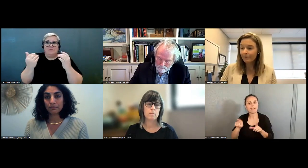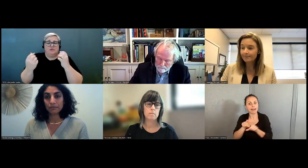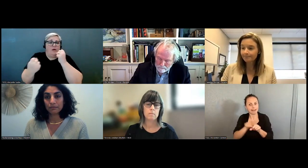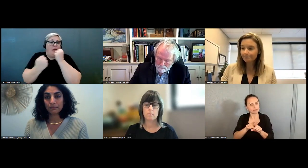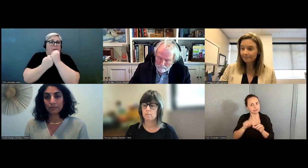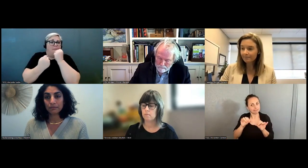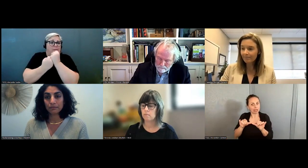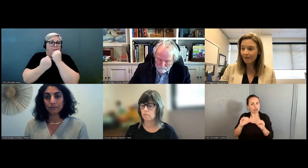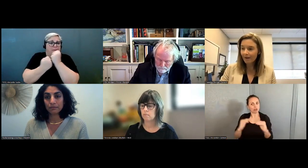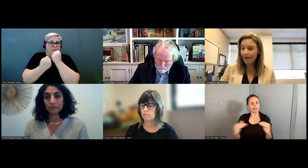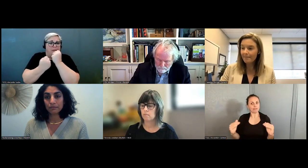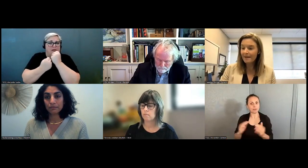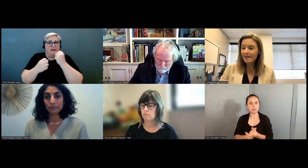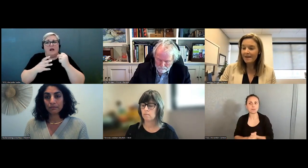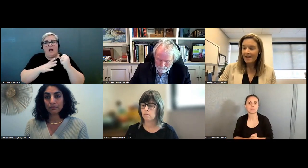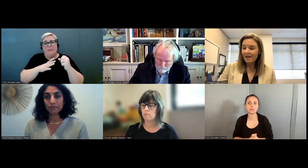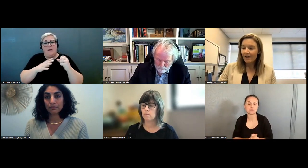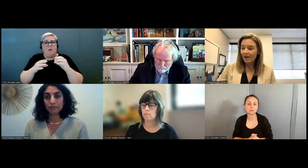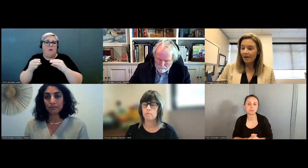measure level.